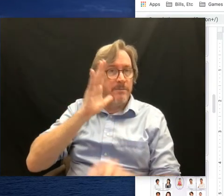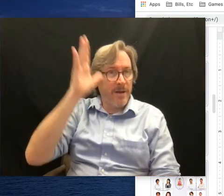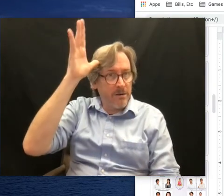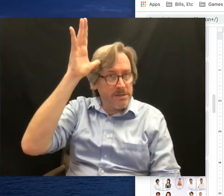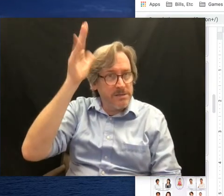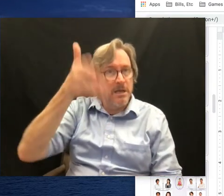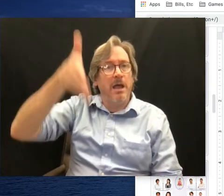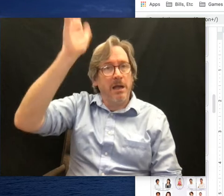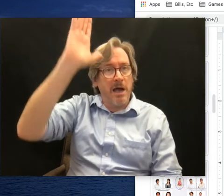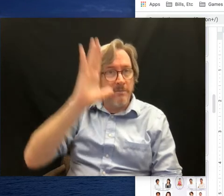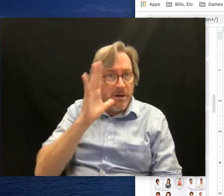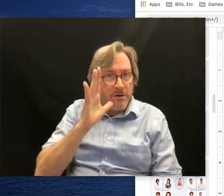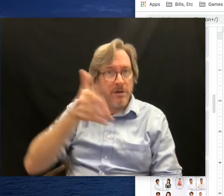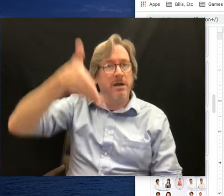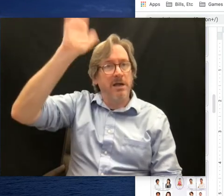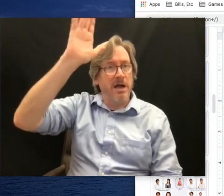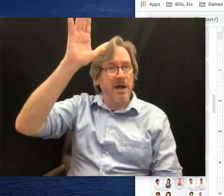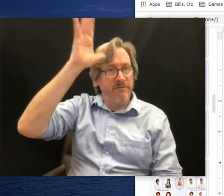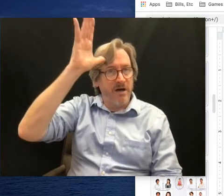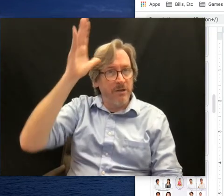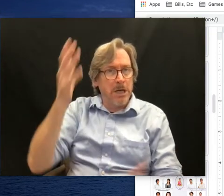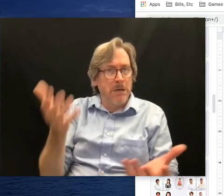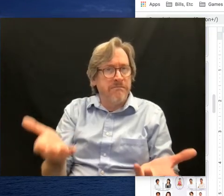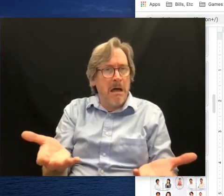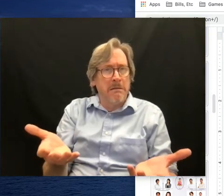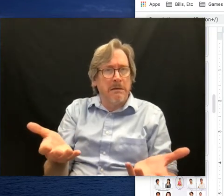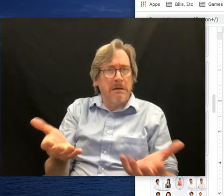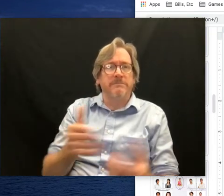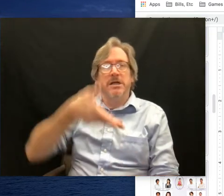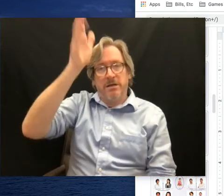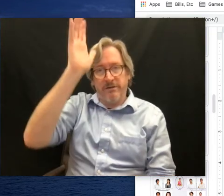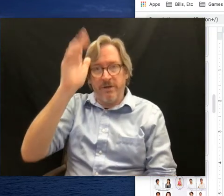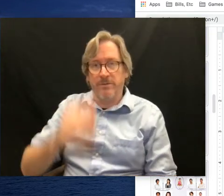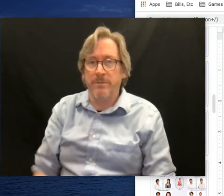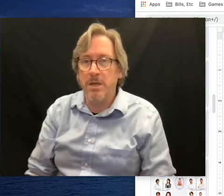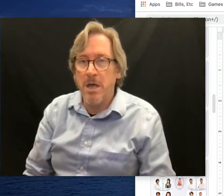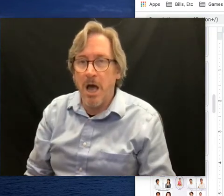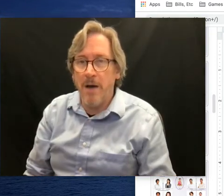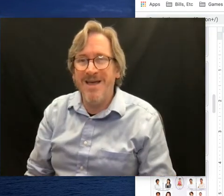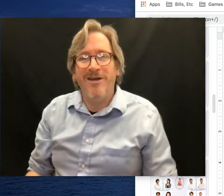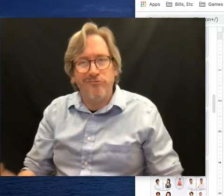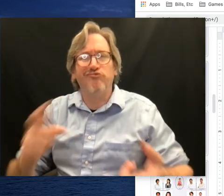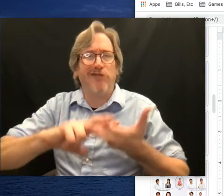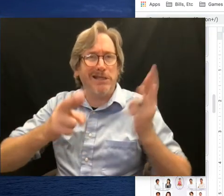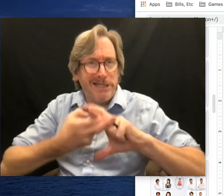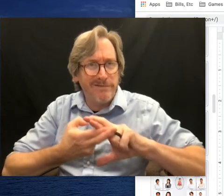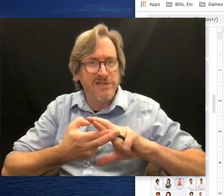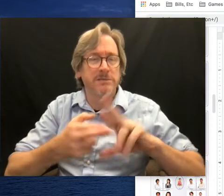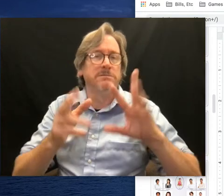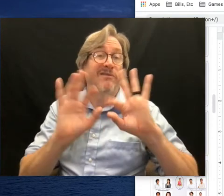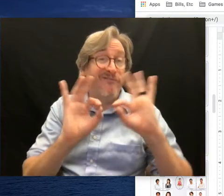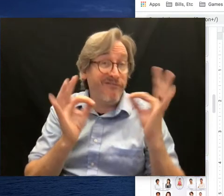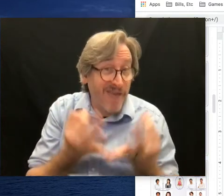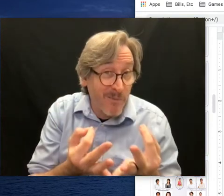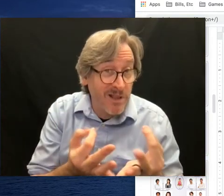God parents, godmother, godfather, godfather. You got godfather.